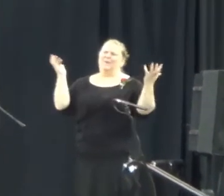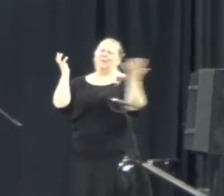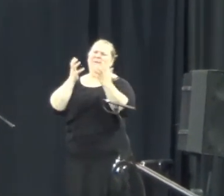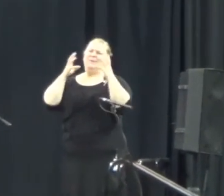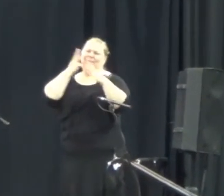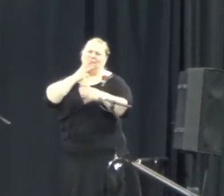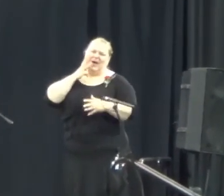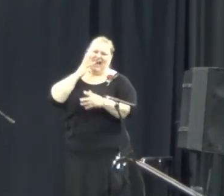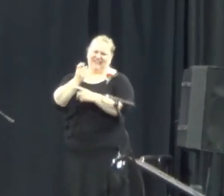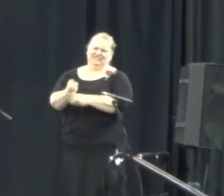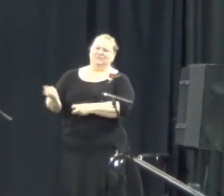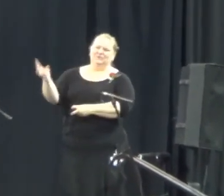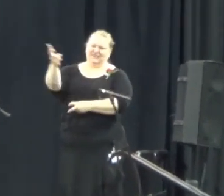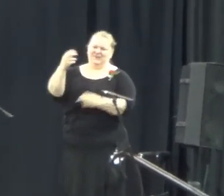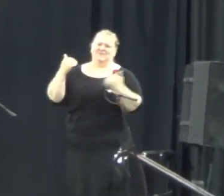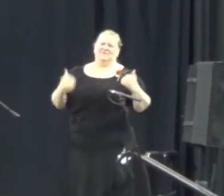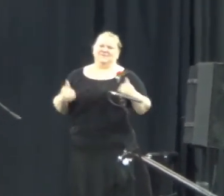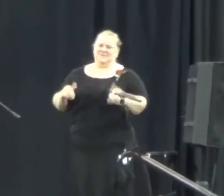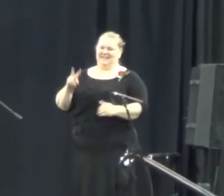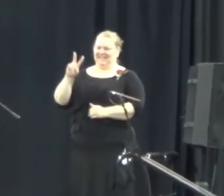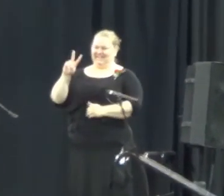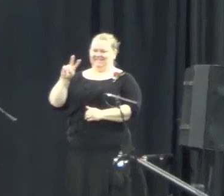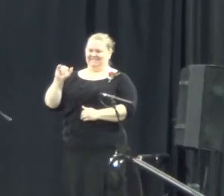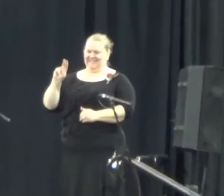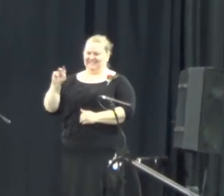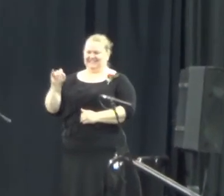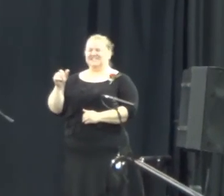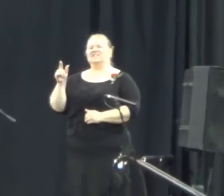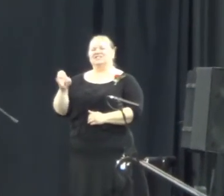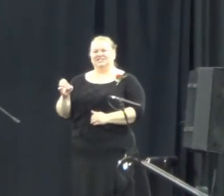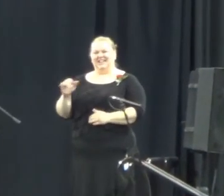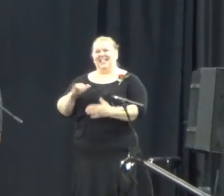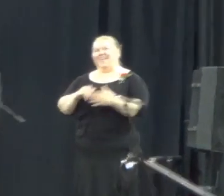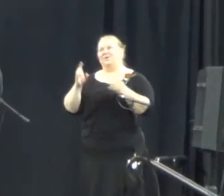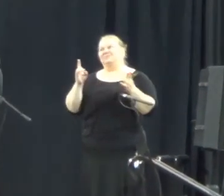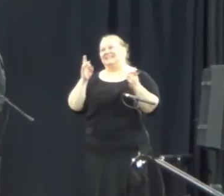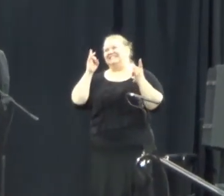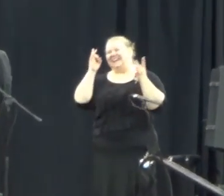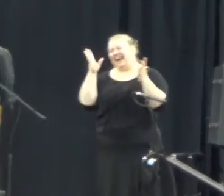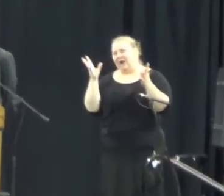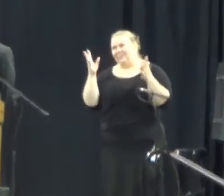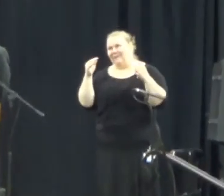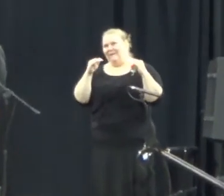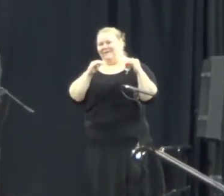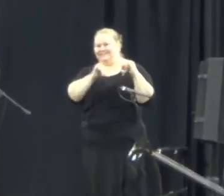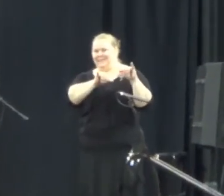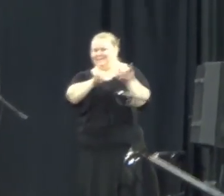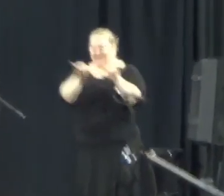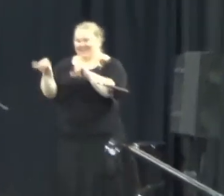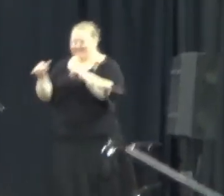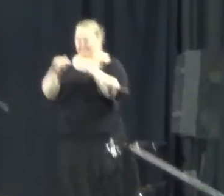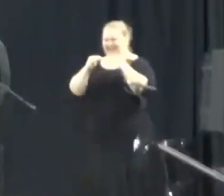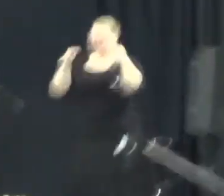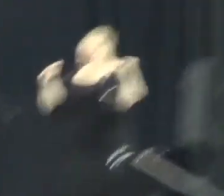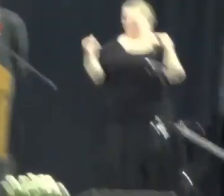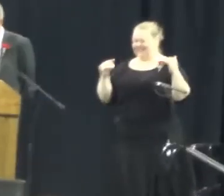in 2 years. What a vintage." And it was a terrible metaphor, certainly not the greatest ever.